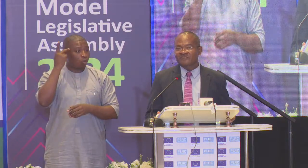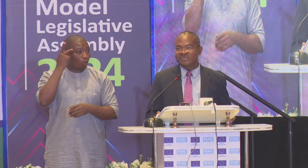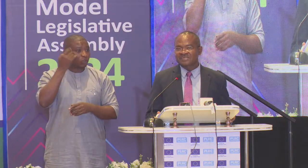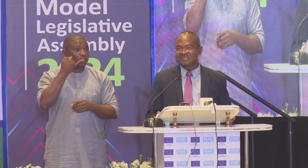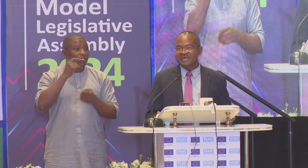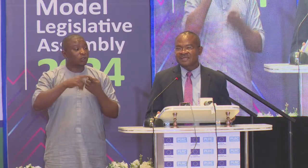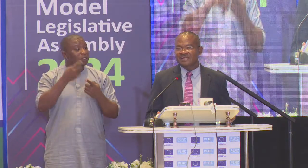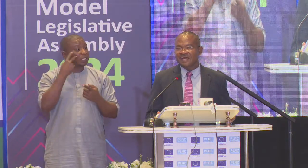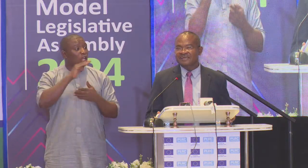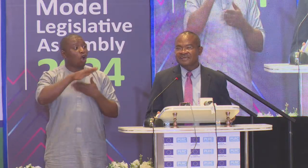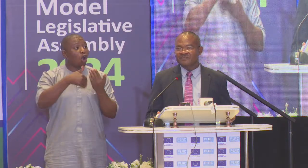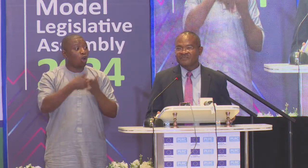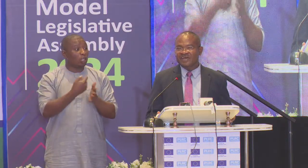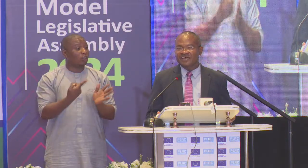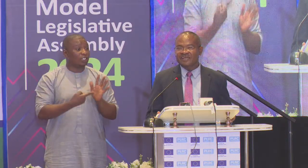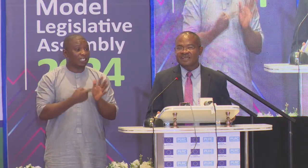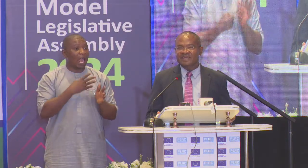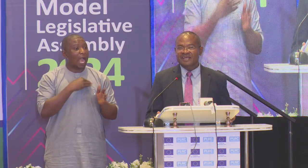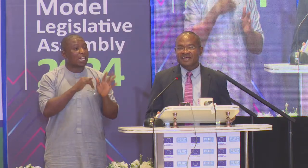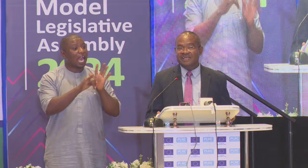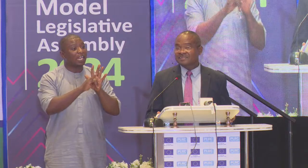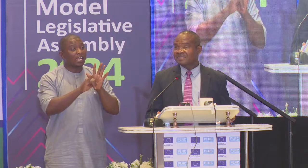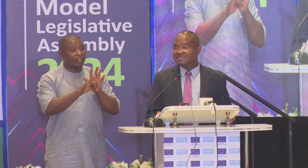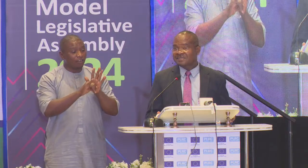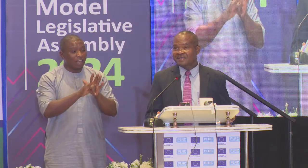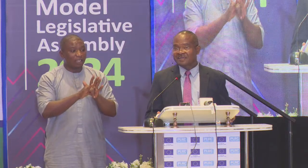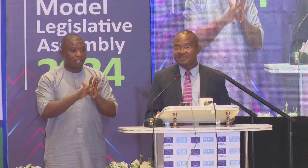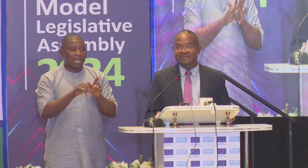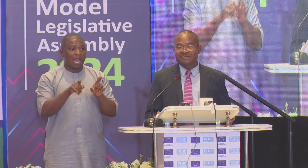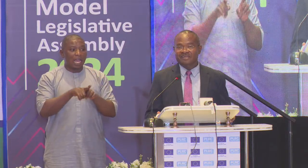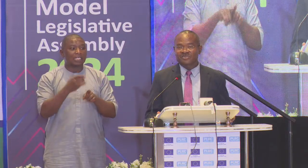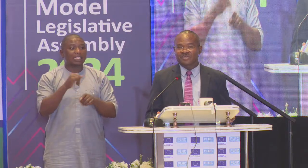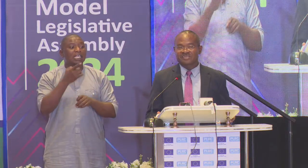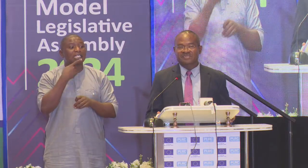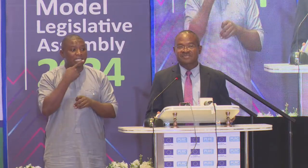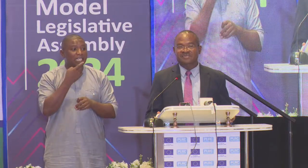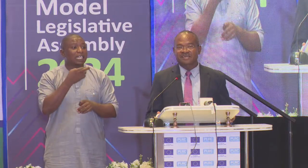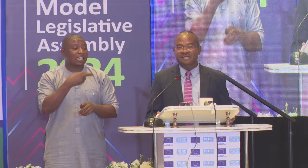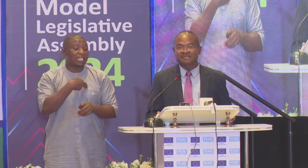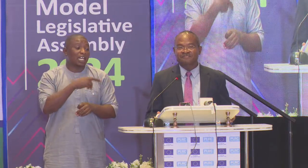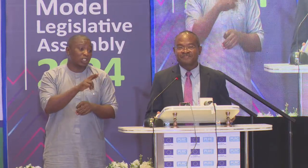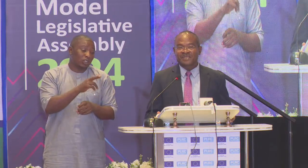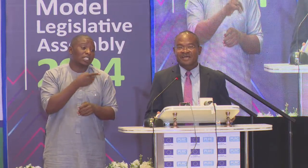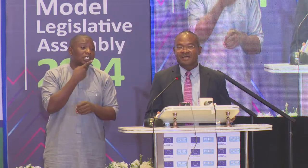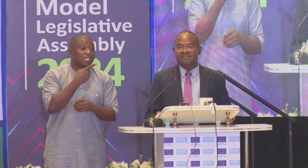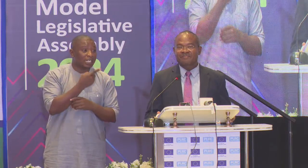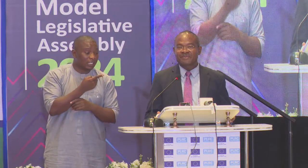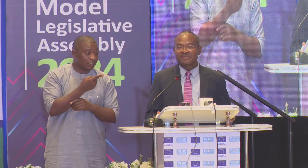of this and identify, as they say, the religionists say,